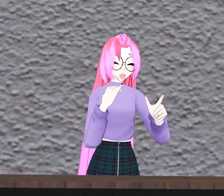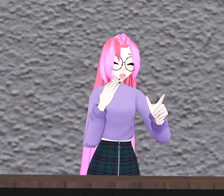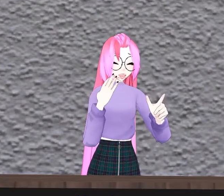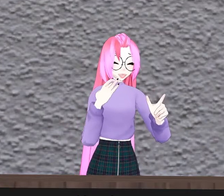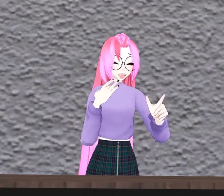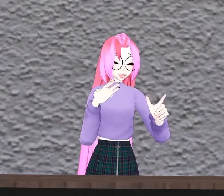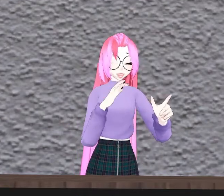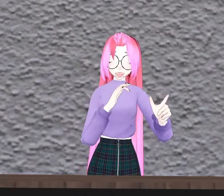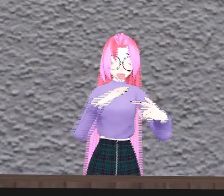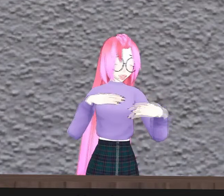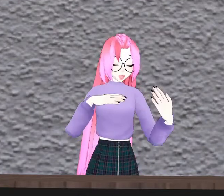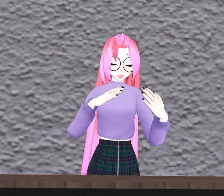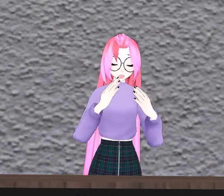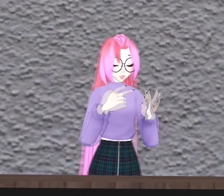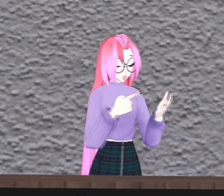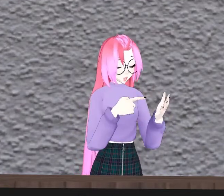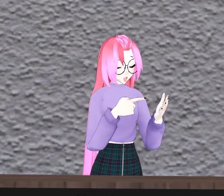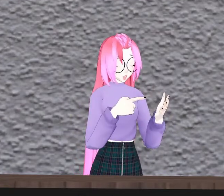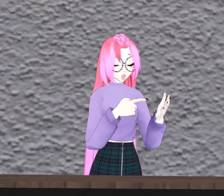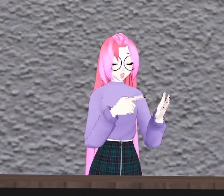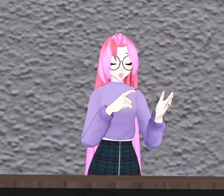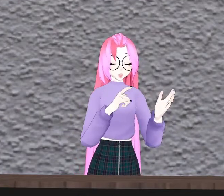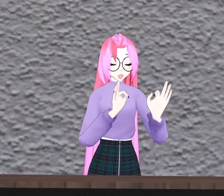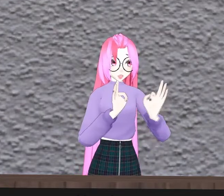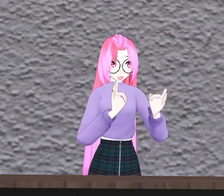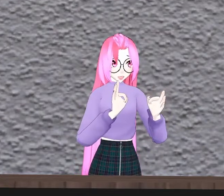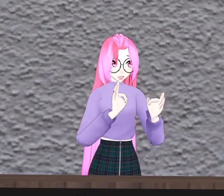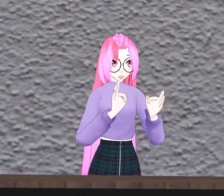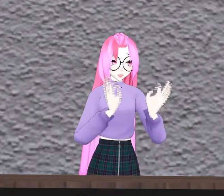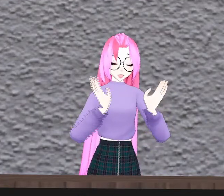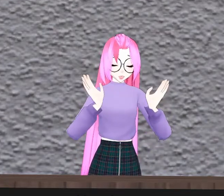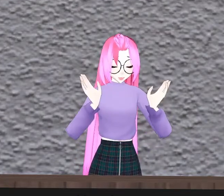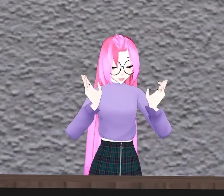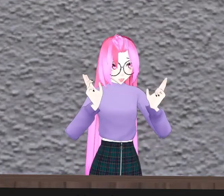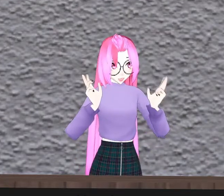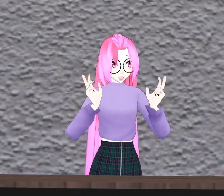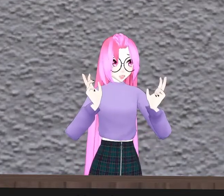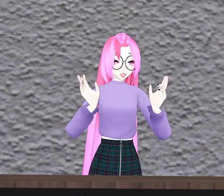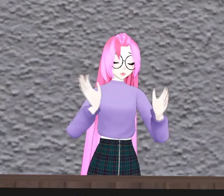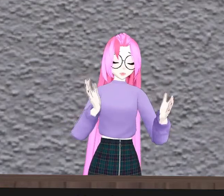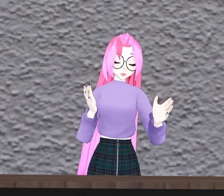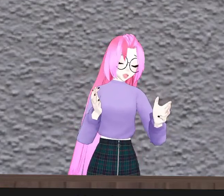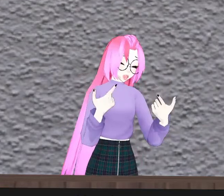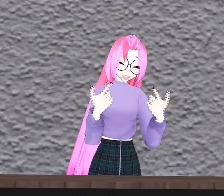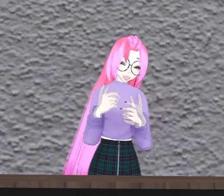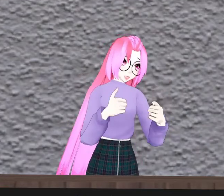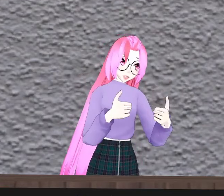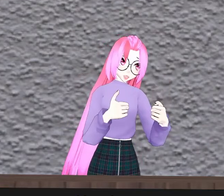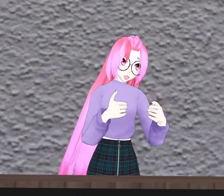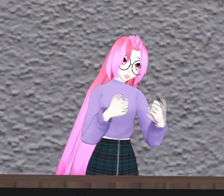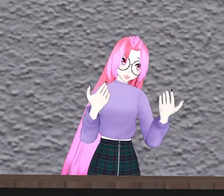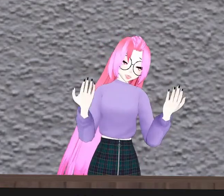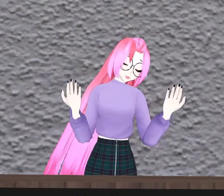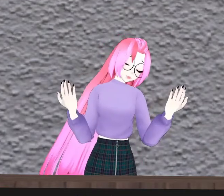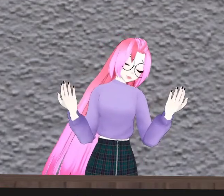you feel uncomfortable discussing something with that interpreter listening, I would say just text.